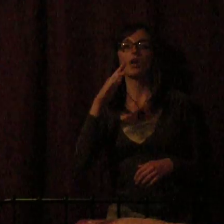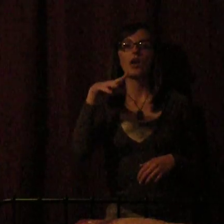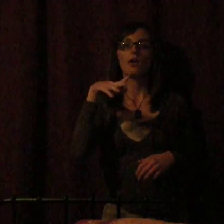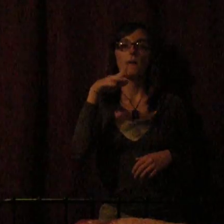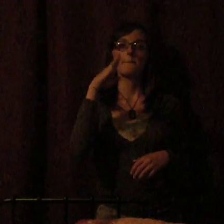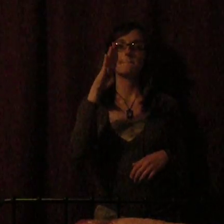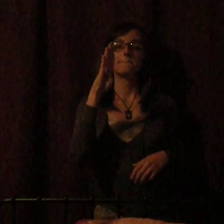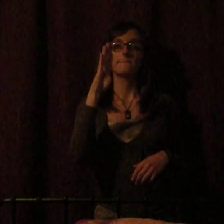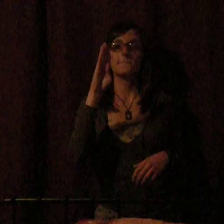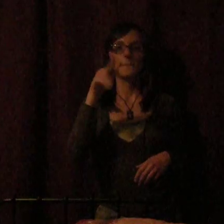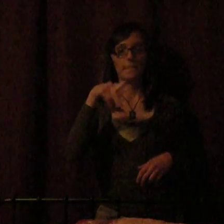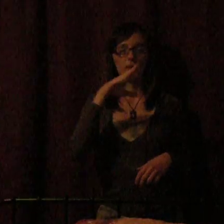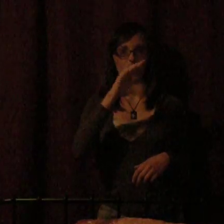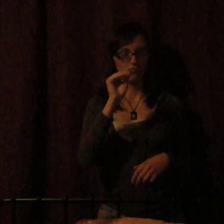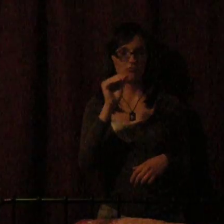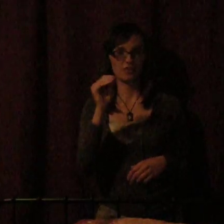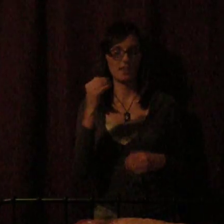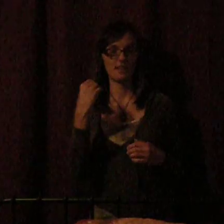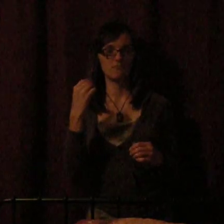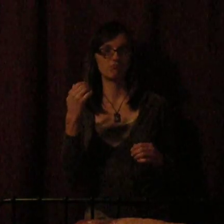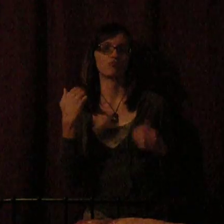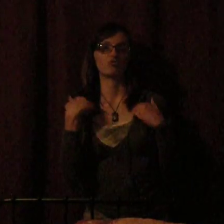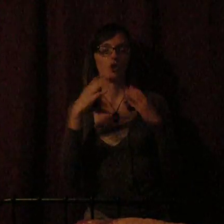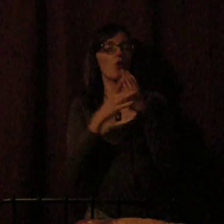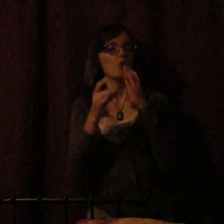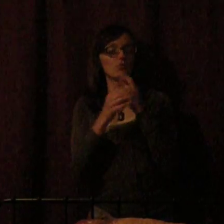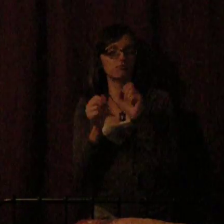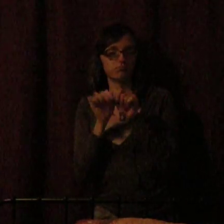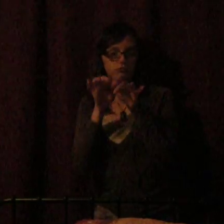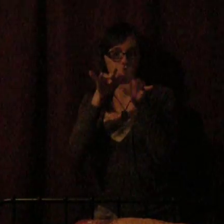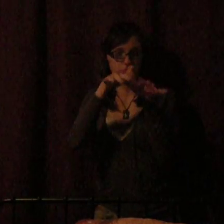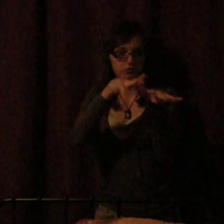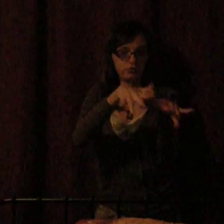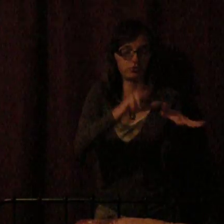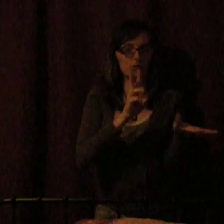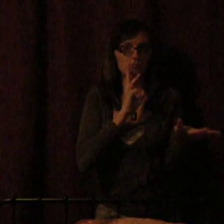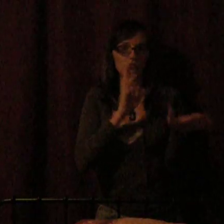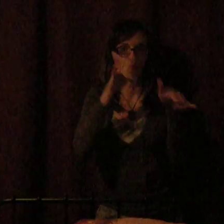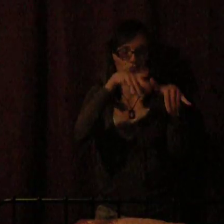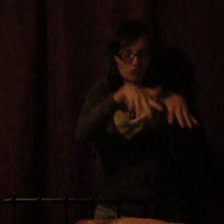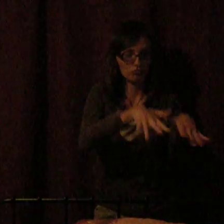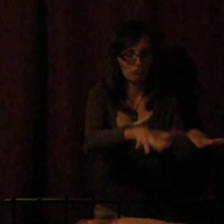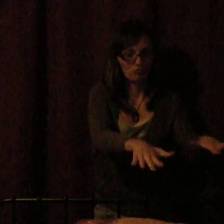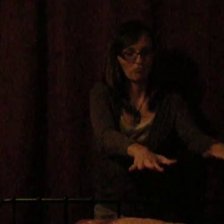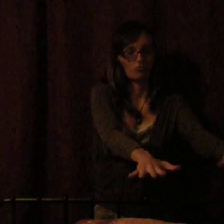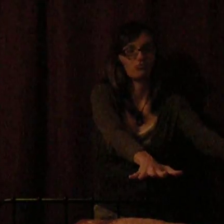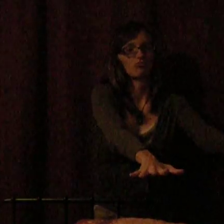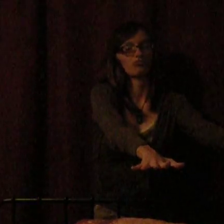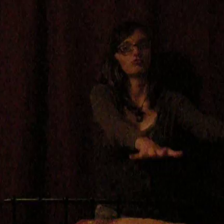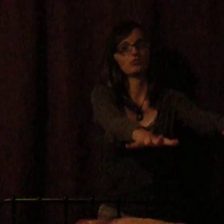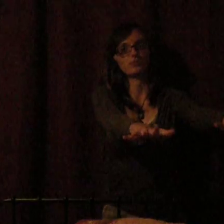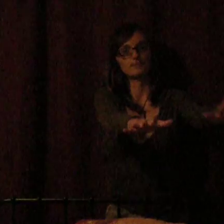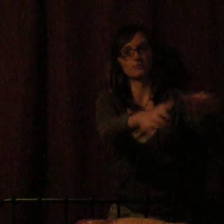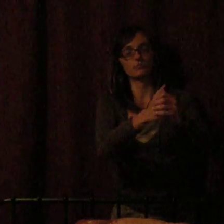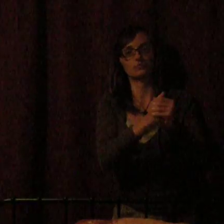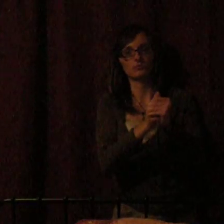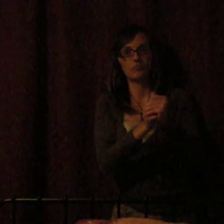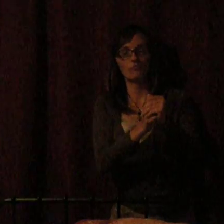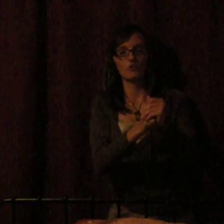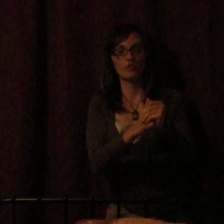of dispersants into the Gulf of Mexico. The goal, of course, is breaking up oil slicks, making them dissolve into ocean